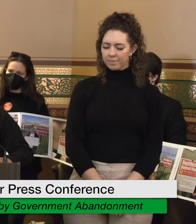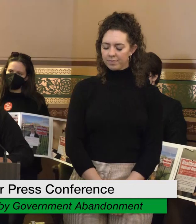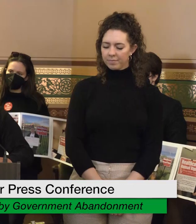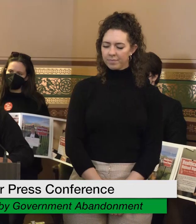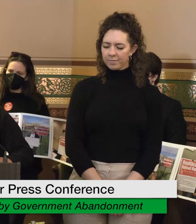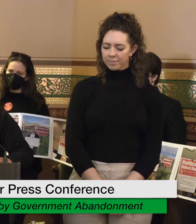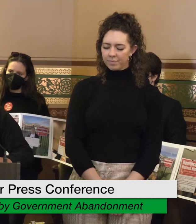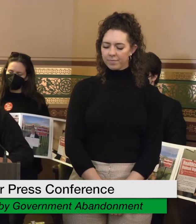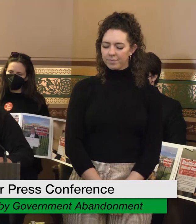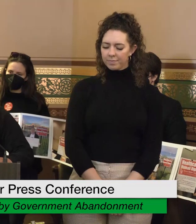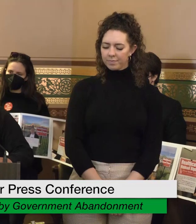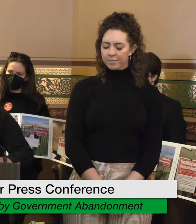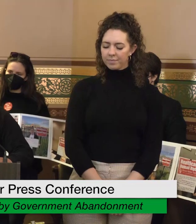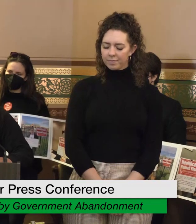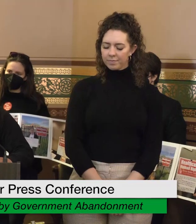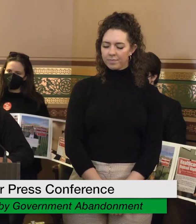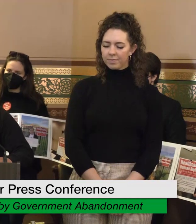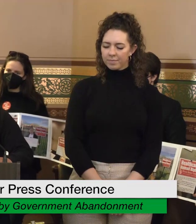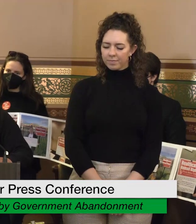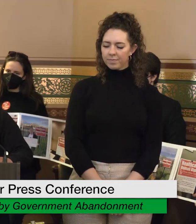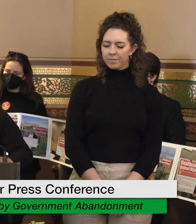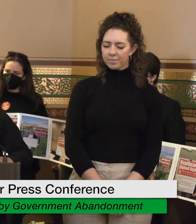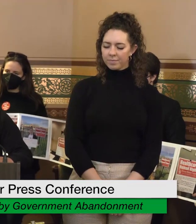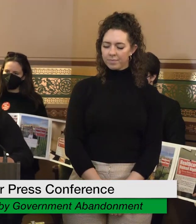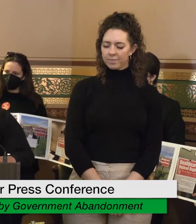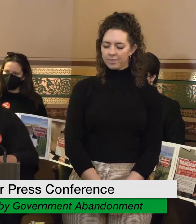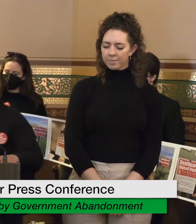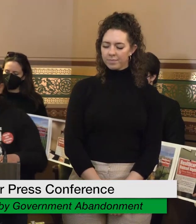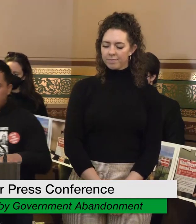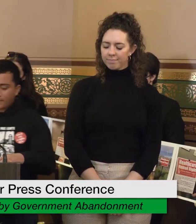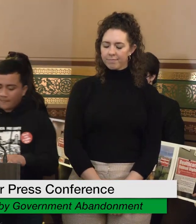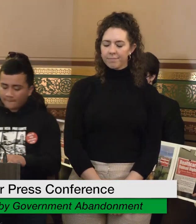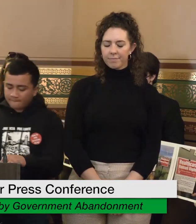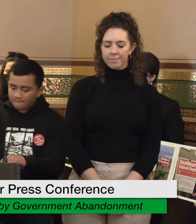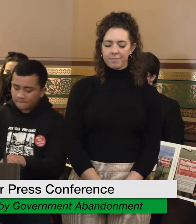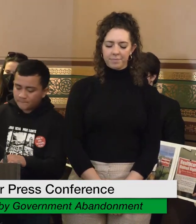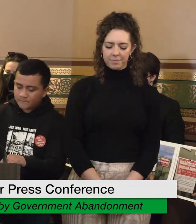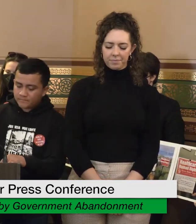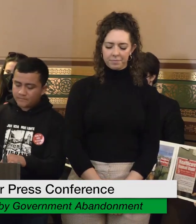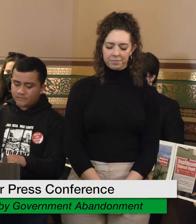que escoger entre seguir nuestros sueños y darle de comer a nuestras familias.